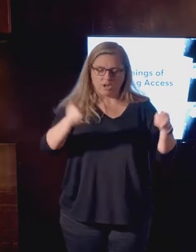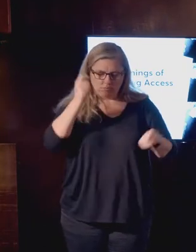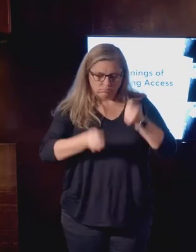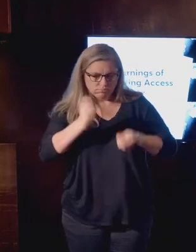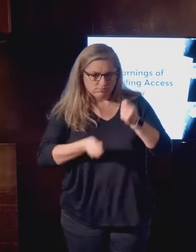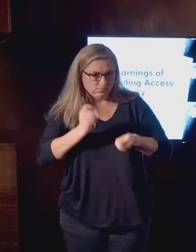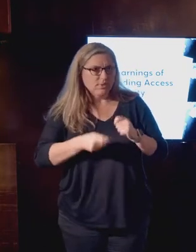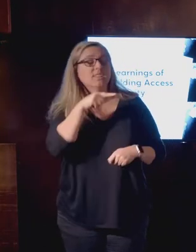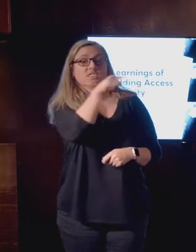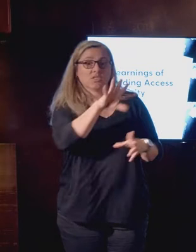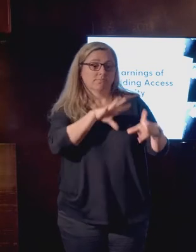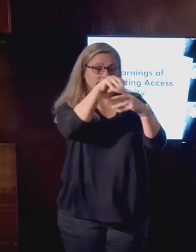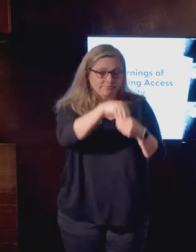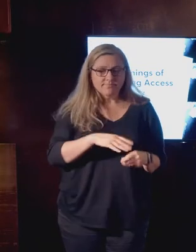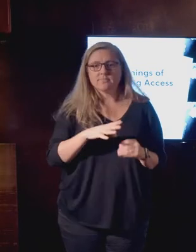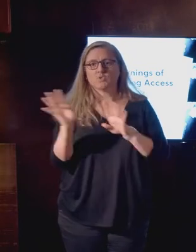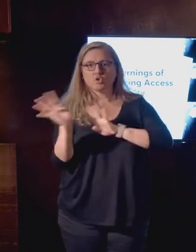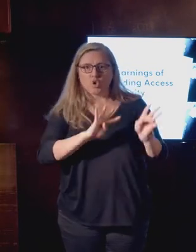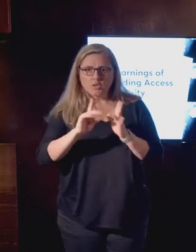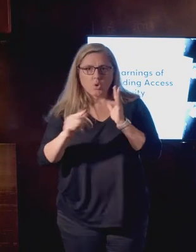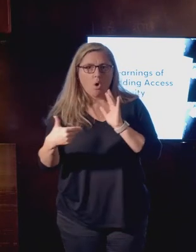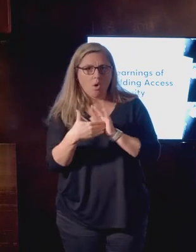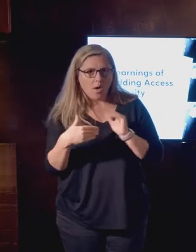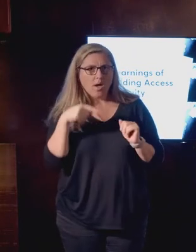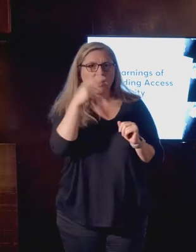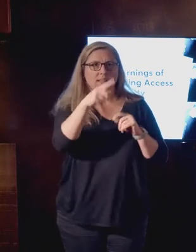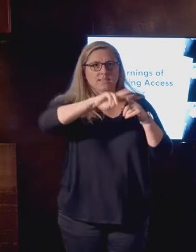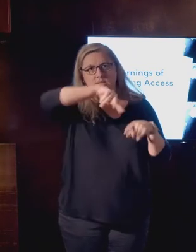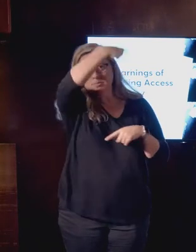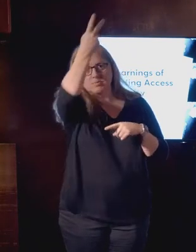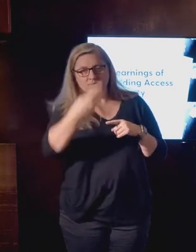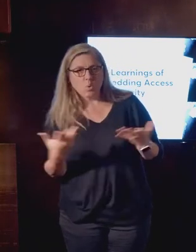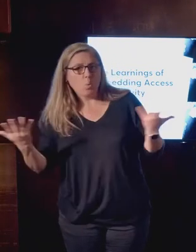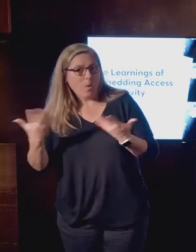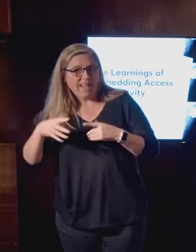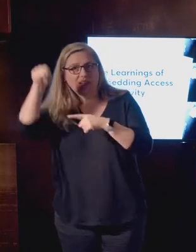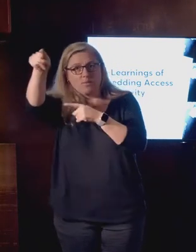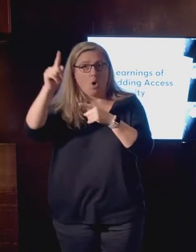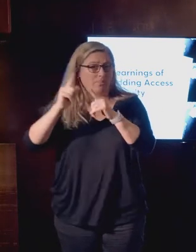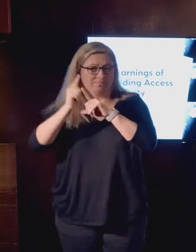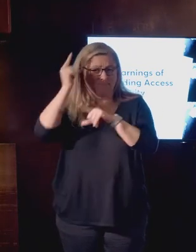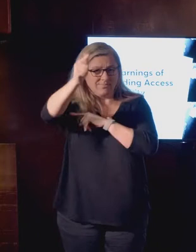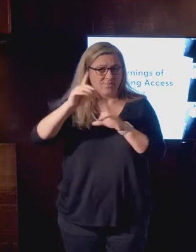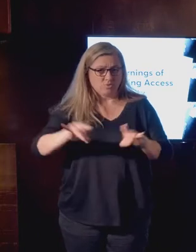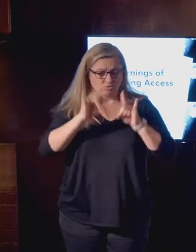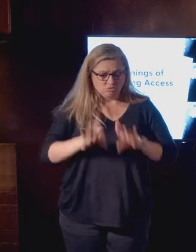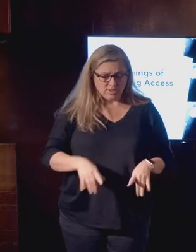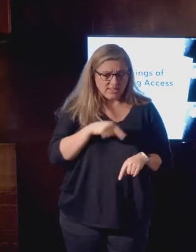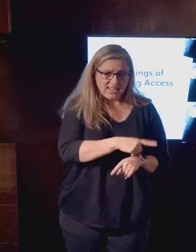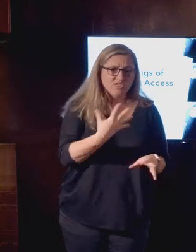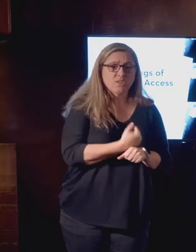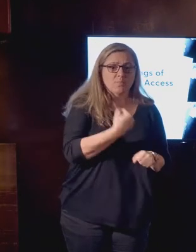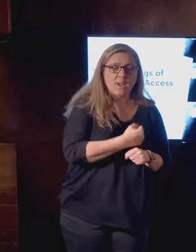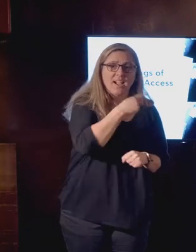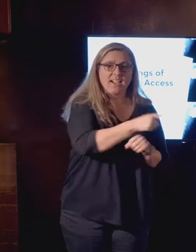as a permanent member of Circus Oz Ensemble, swinging in the air from Anthem Land to New York. Beck co-creates the multi-award winning act Yana